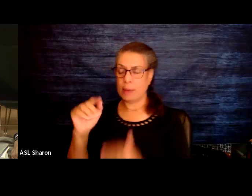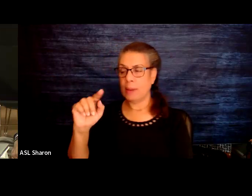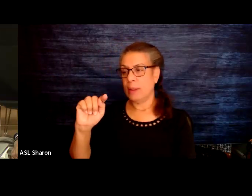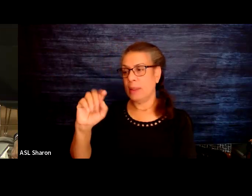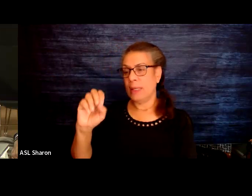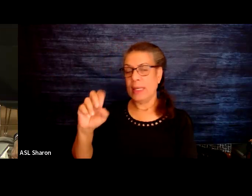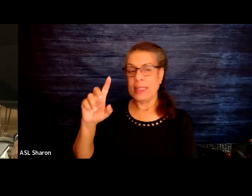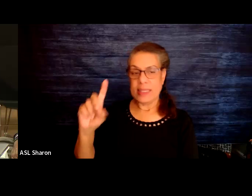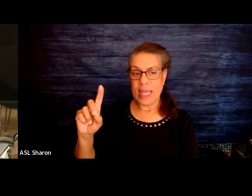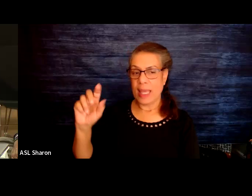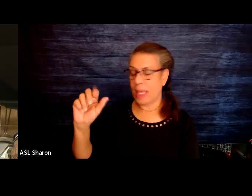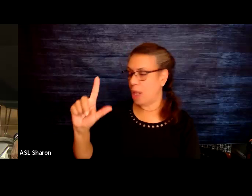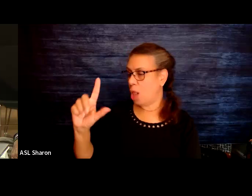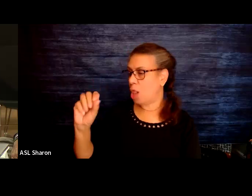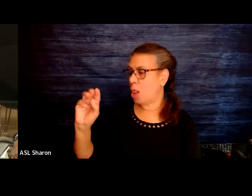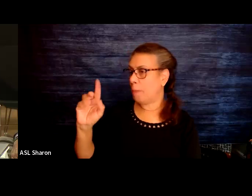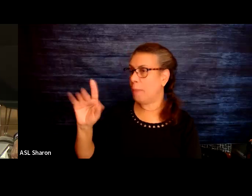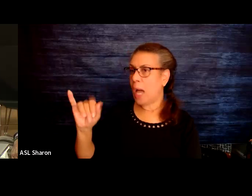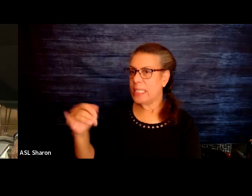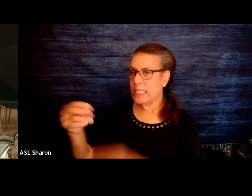did illuminate that really well.